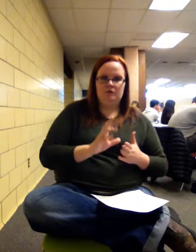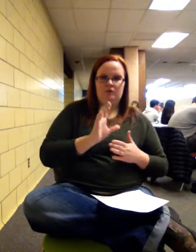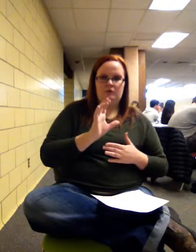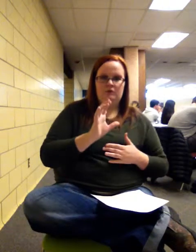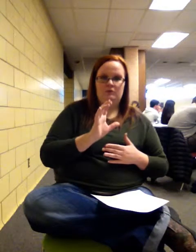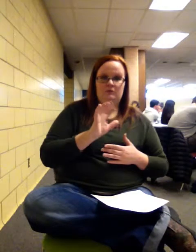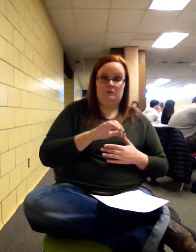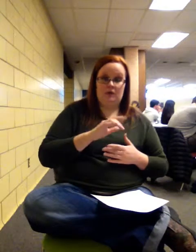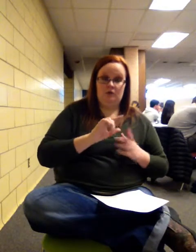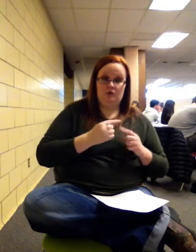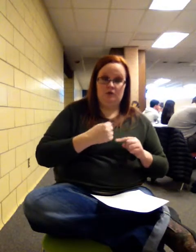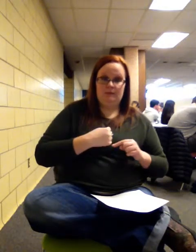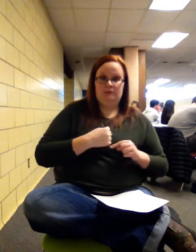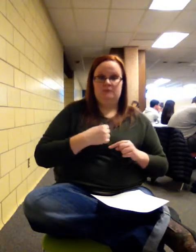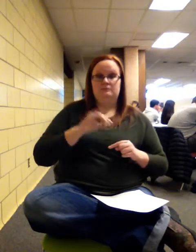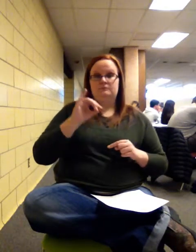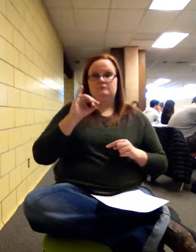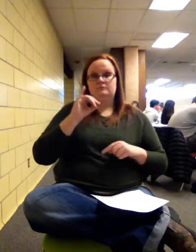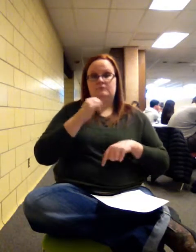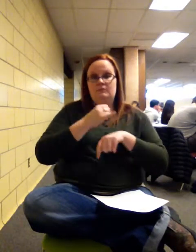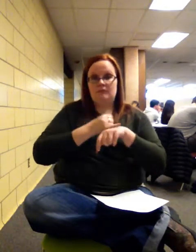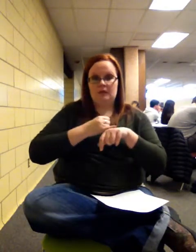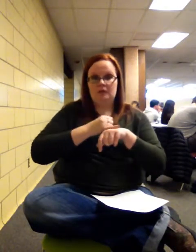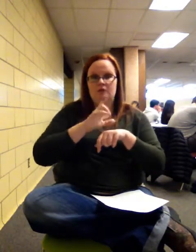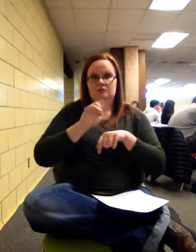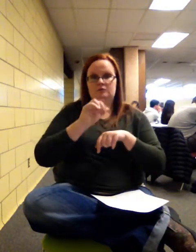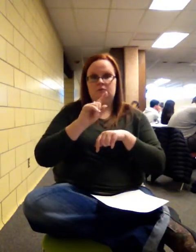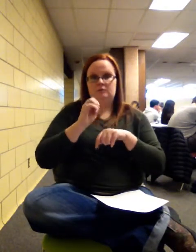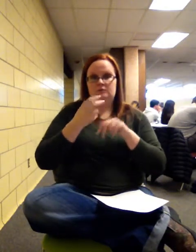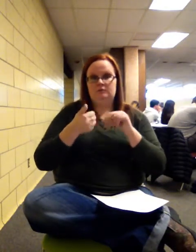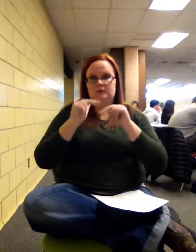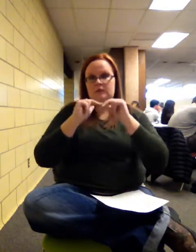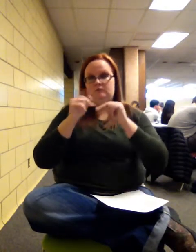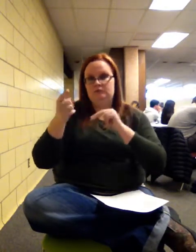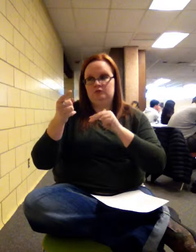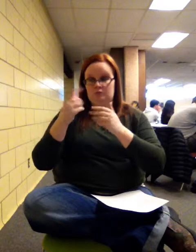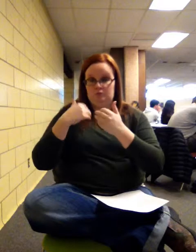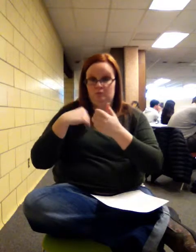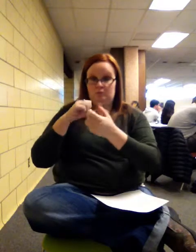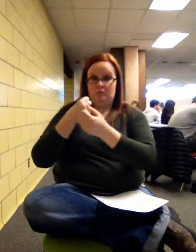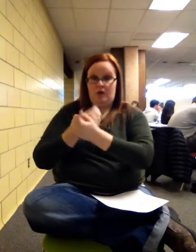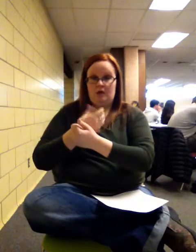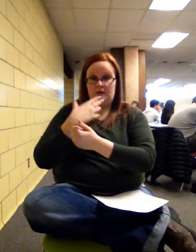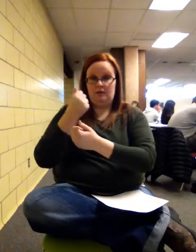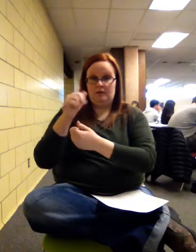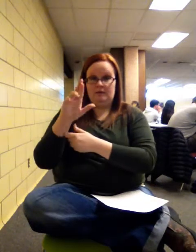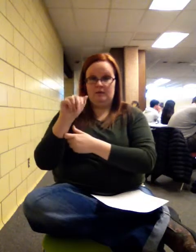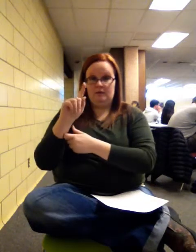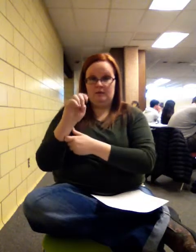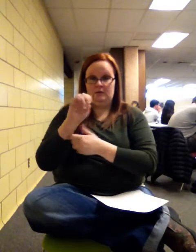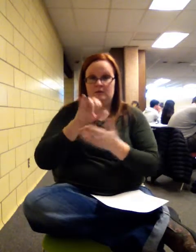Okay, so interest rates went up. You locked in at a better rate. So that's when the original investor gets hurt.